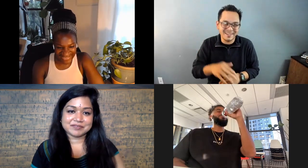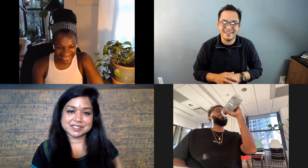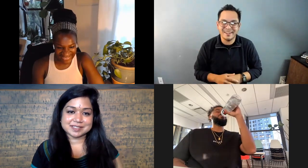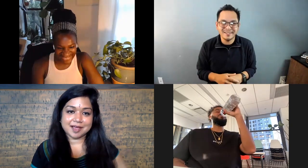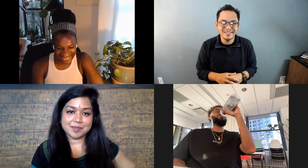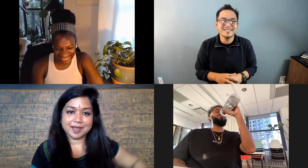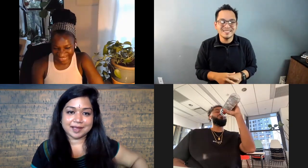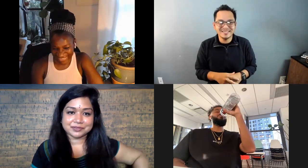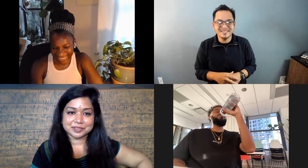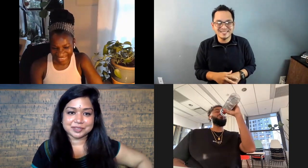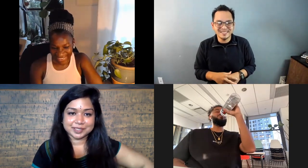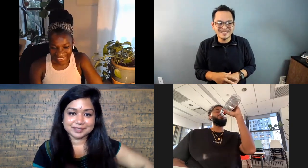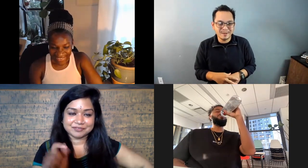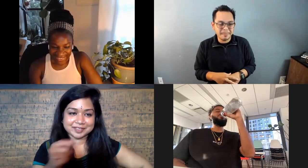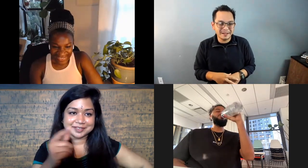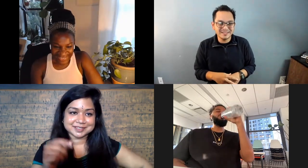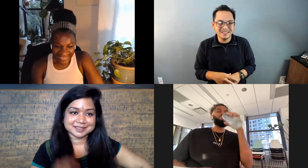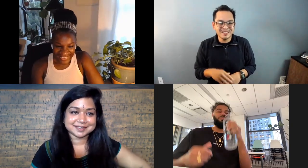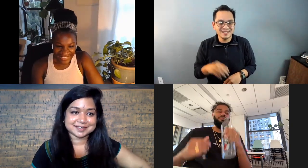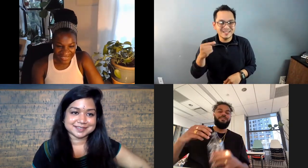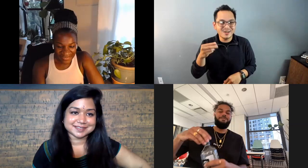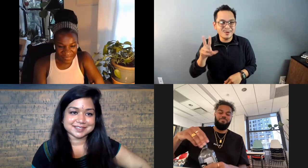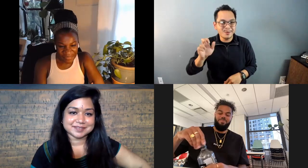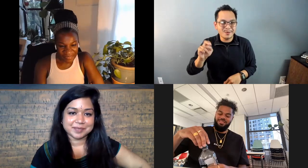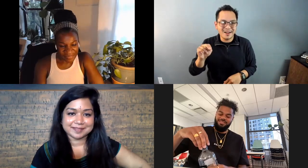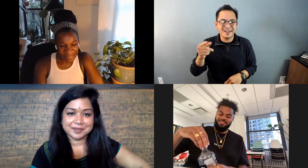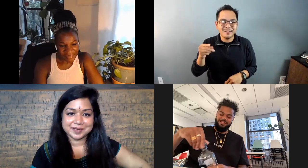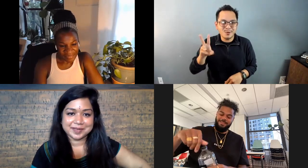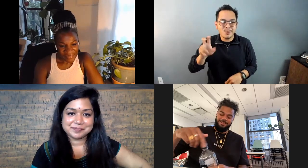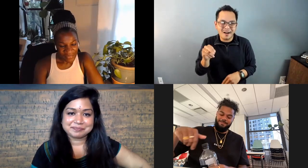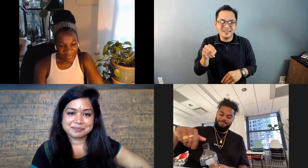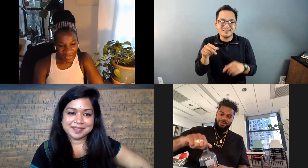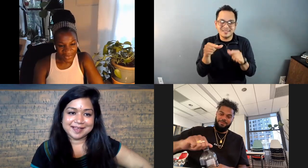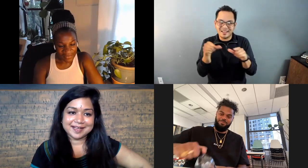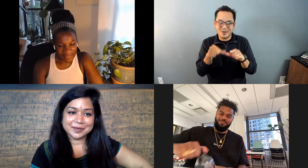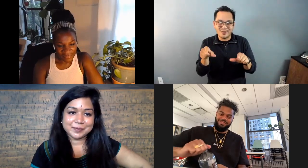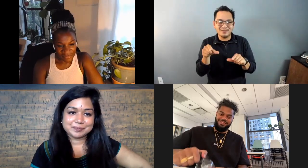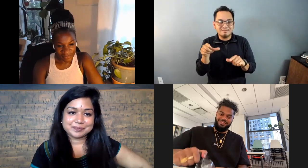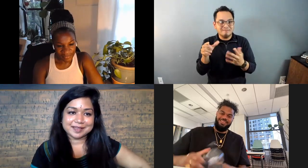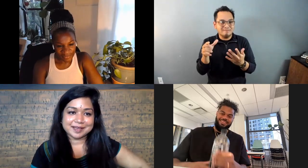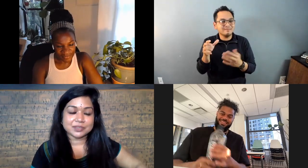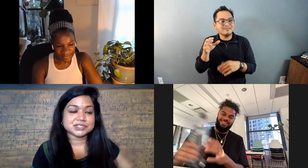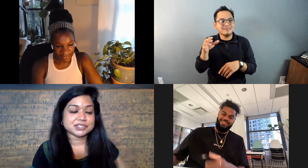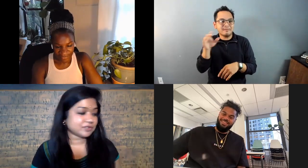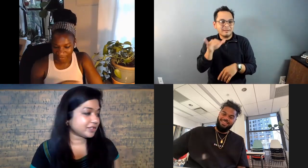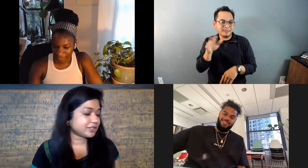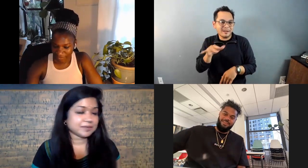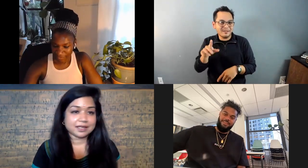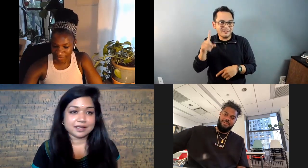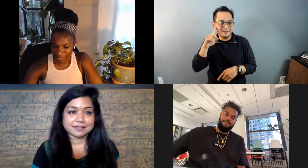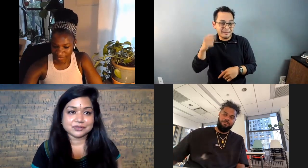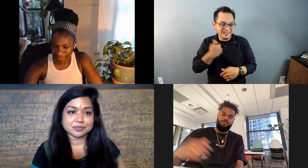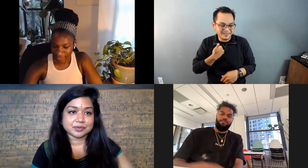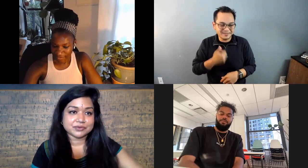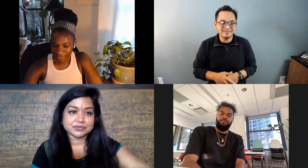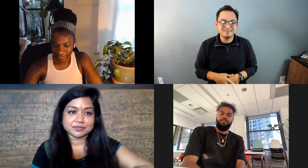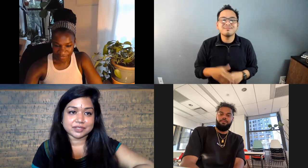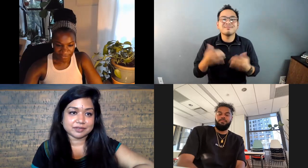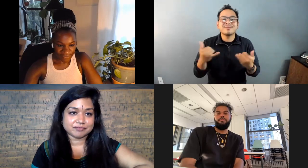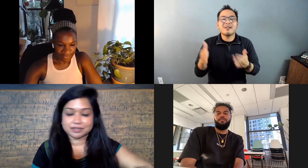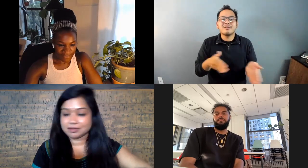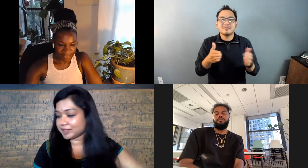like hire the right people and they will naturally do things that will put you on. You know what I mean? And like do it often. Don't make it a